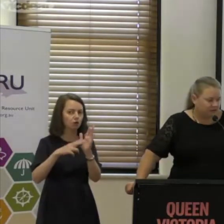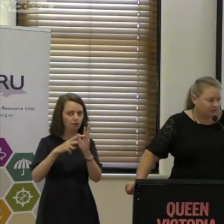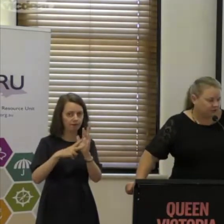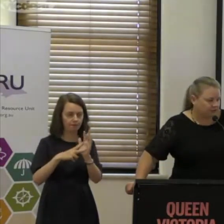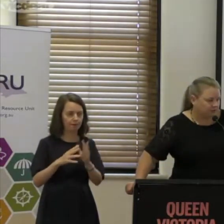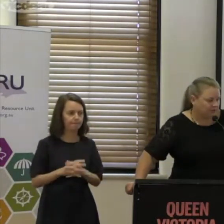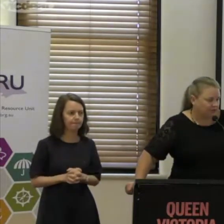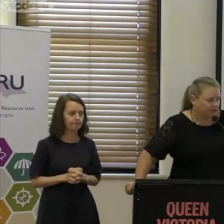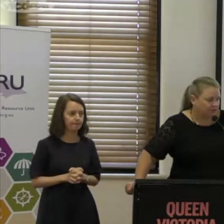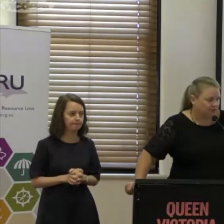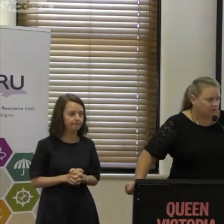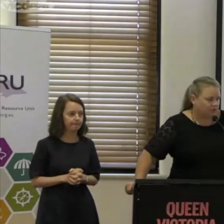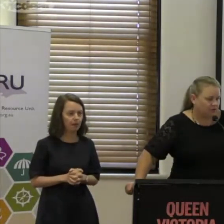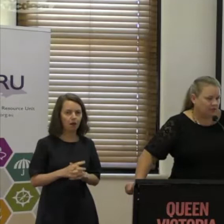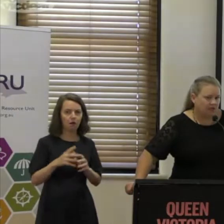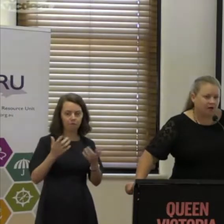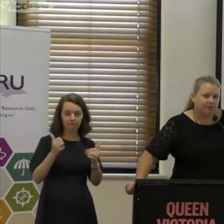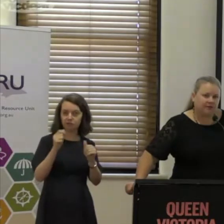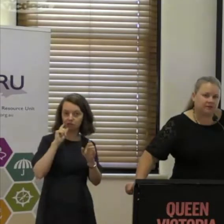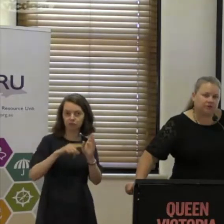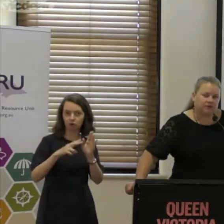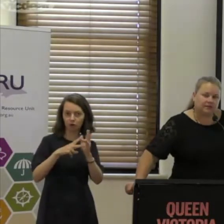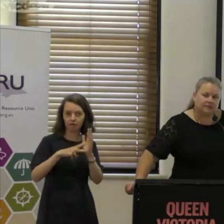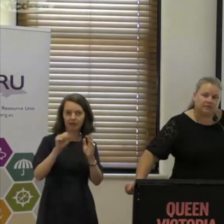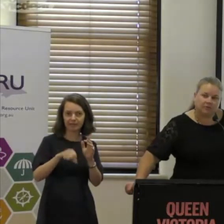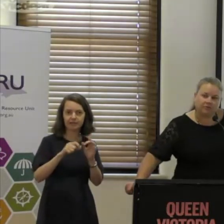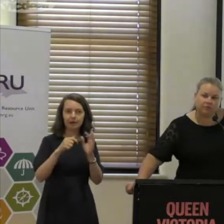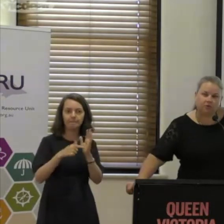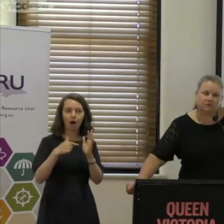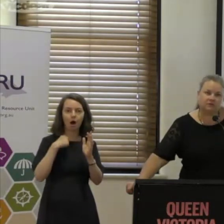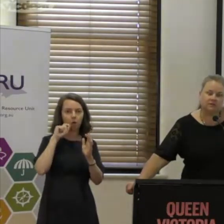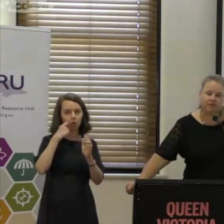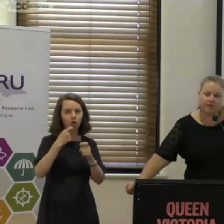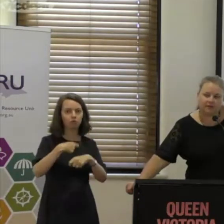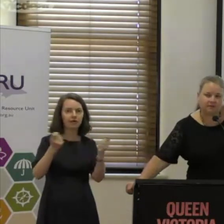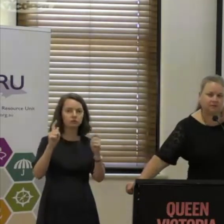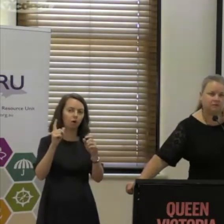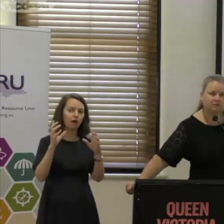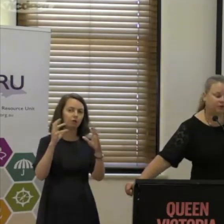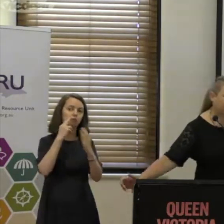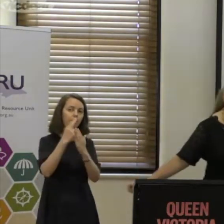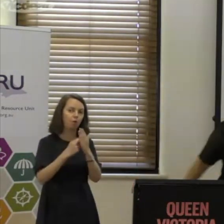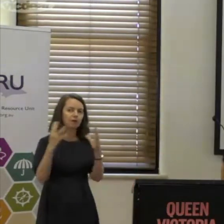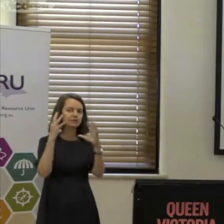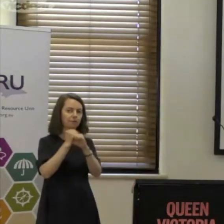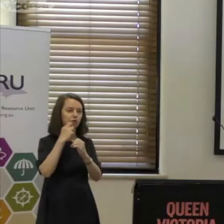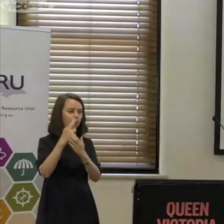But I did want to just mention it because we are about to release some summary reports from that